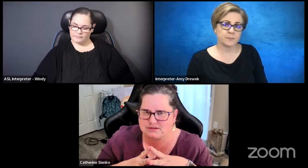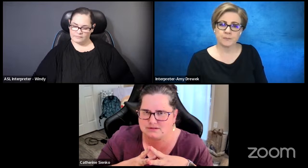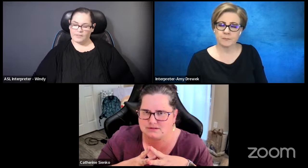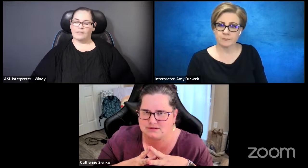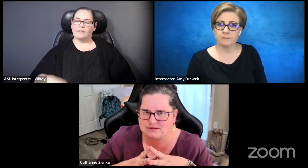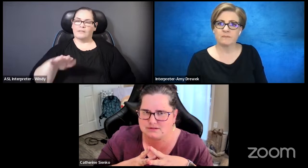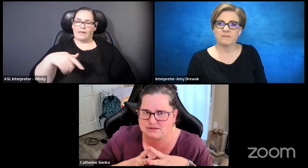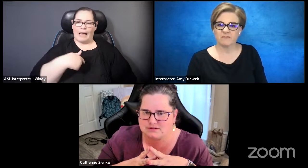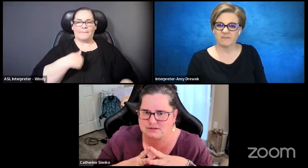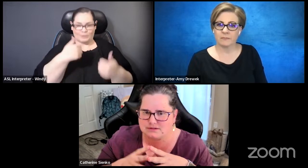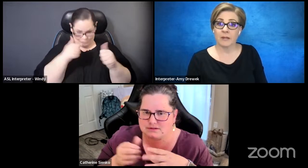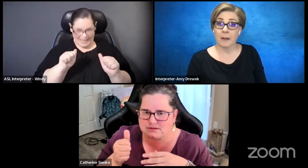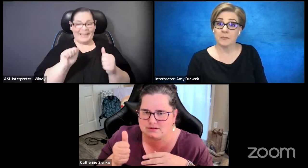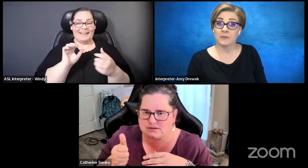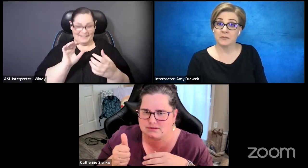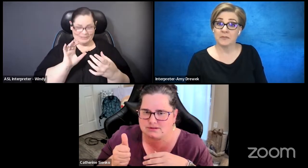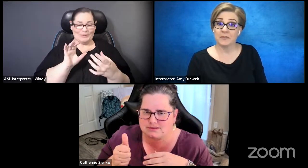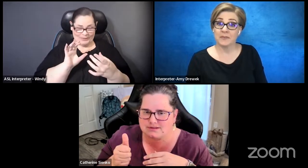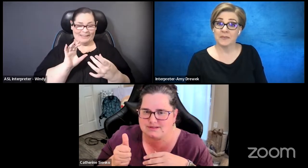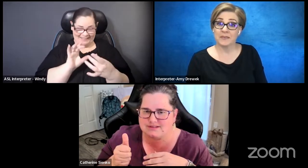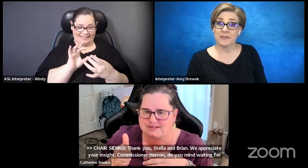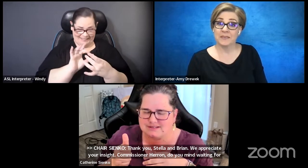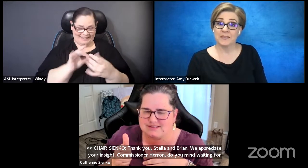I'm trying to be.